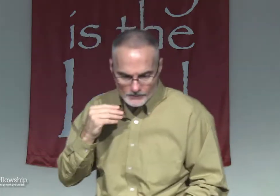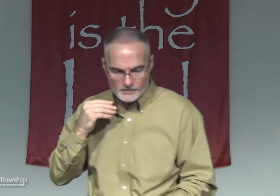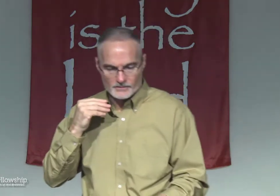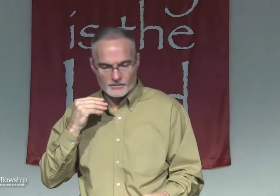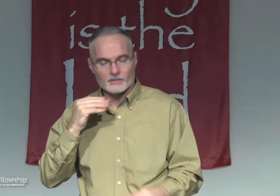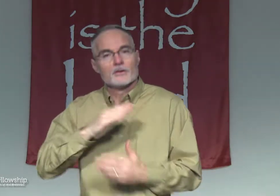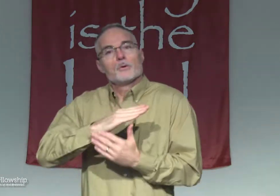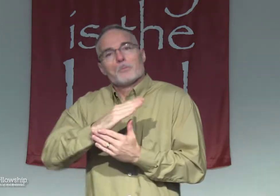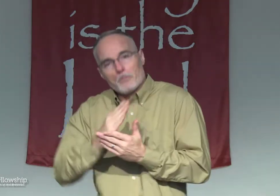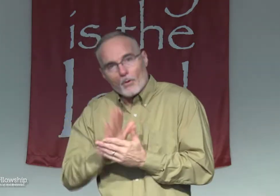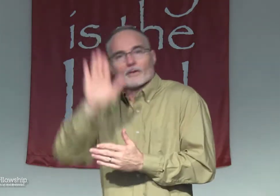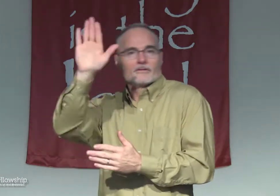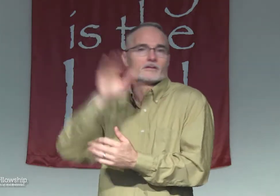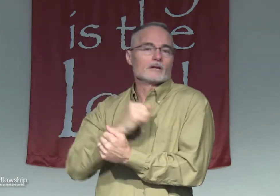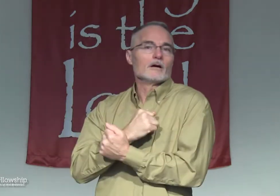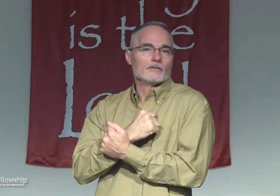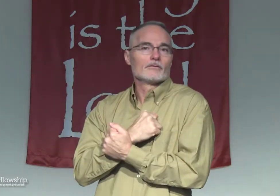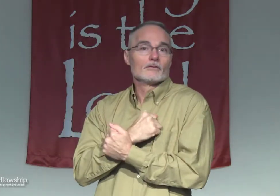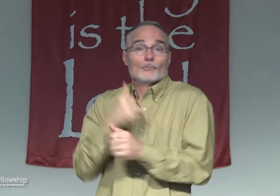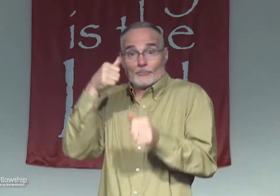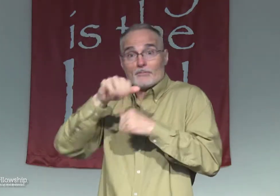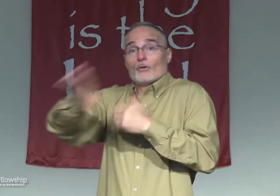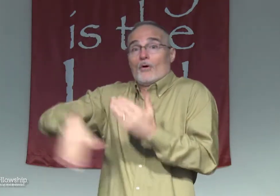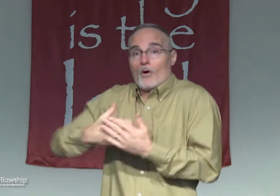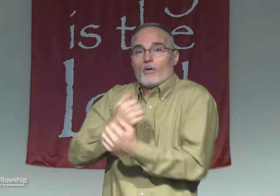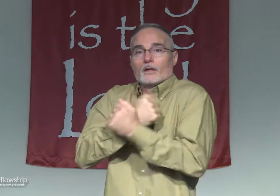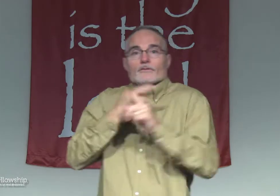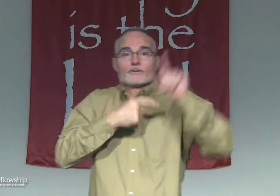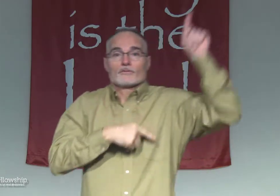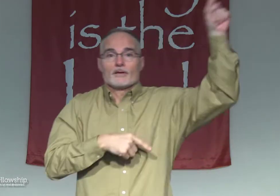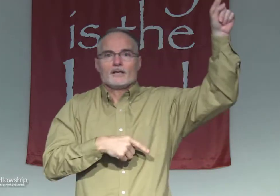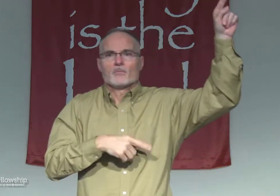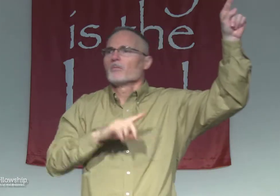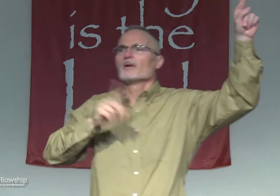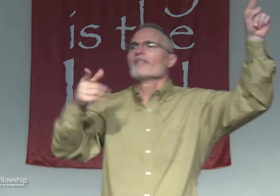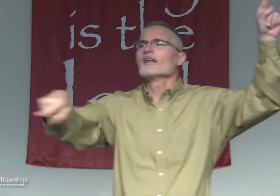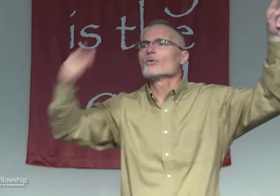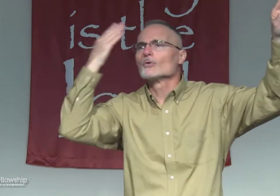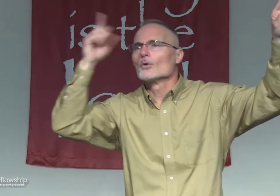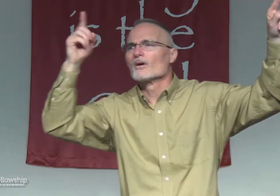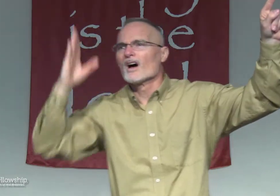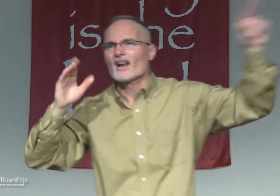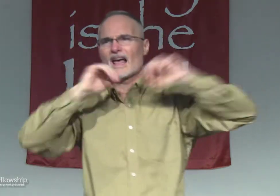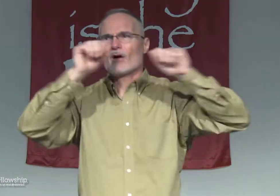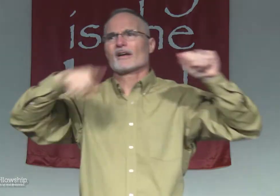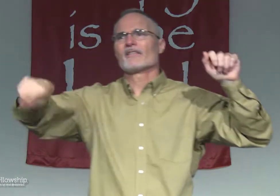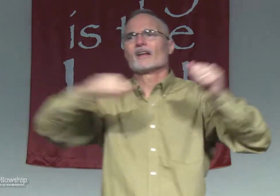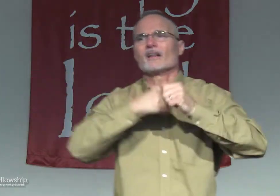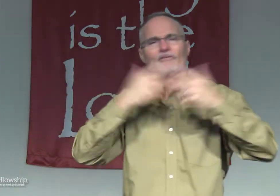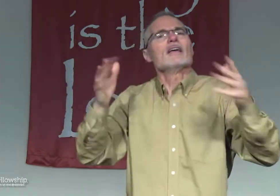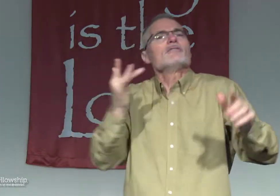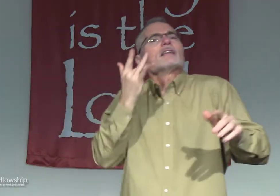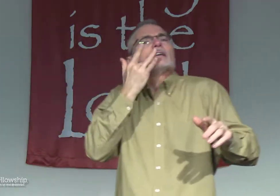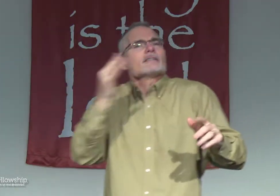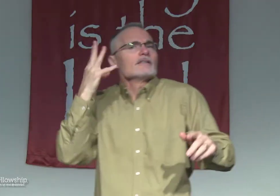they still sense and experience part of his love. Now remember, all love comes from